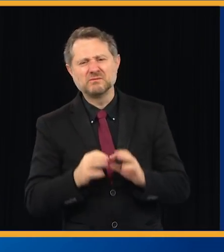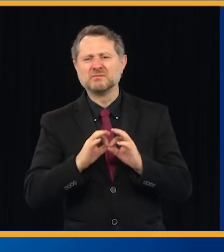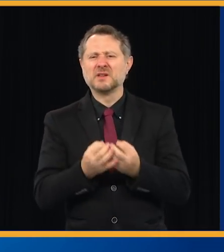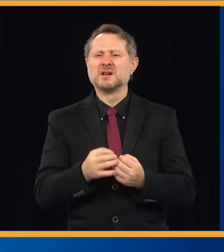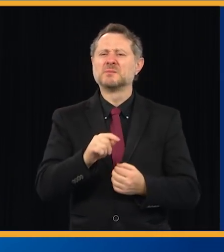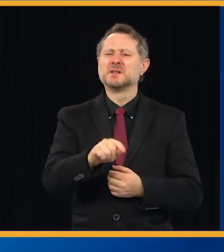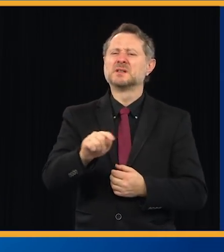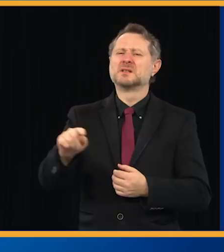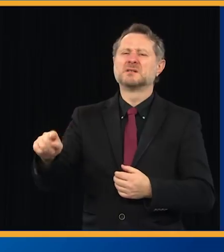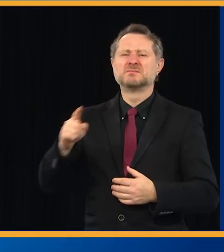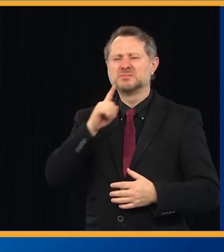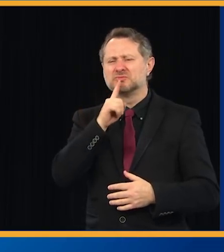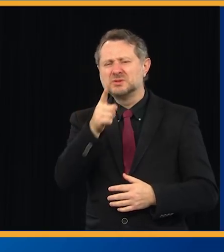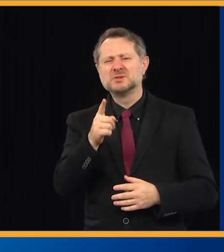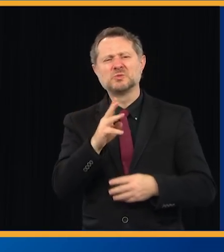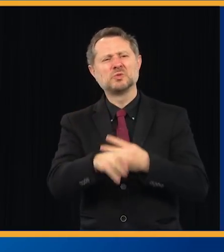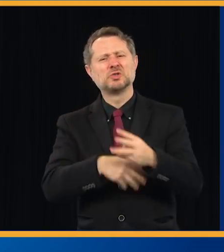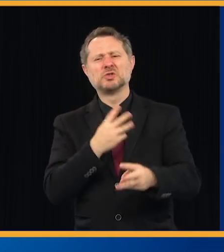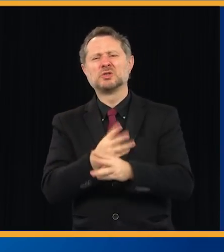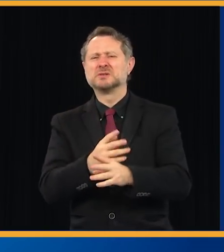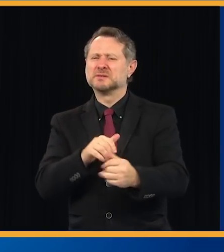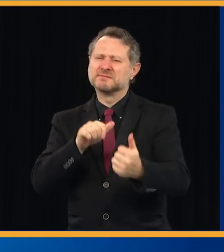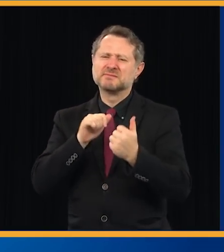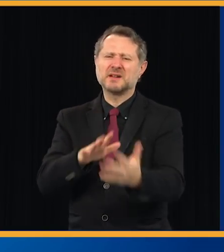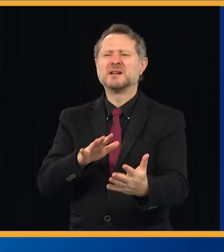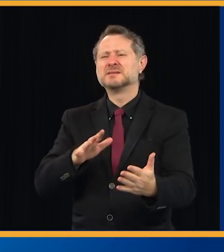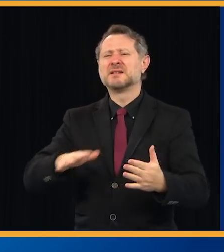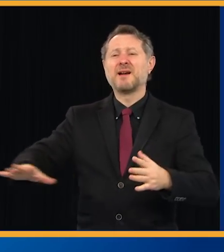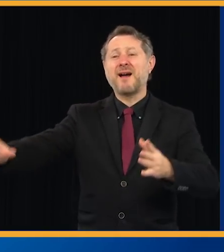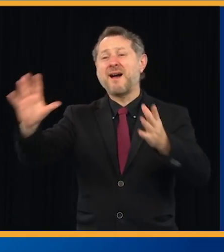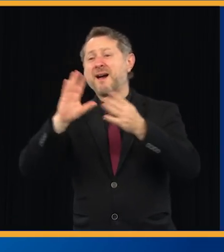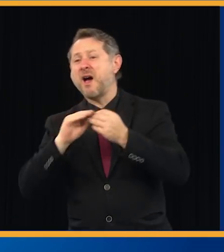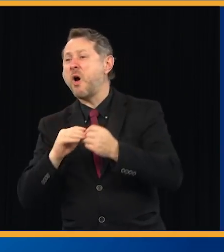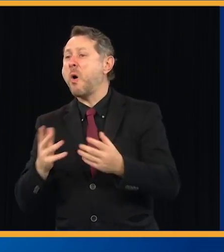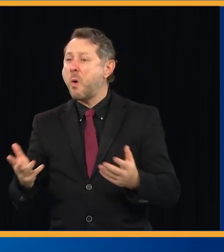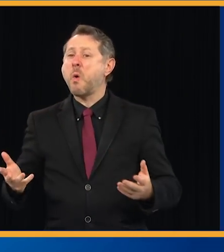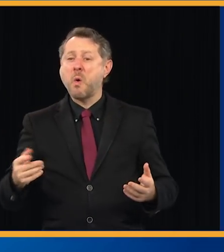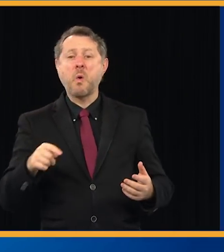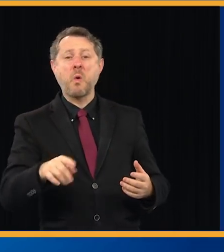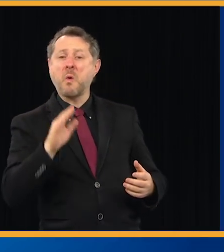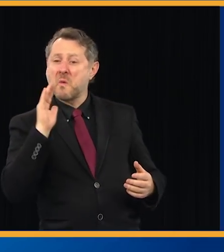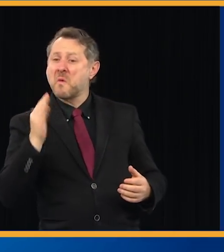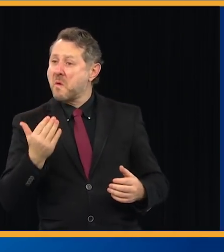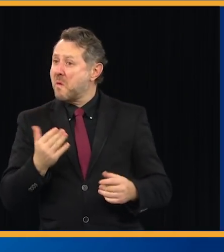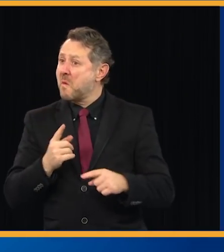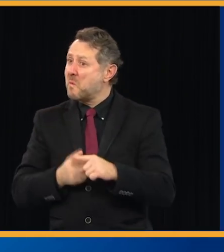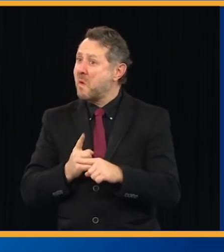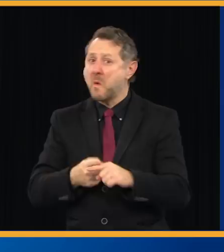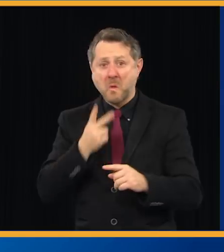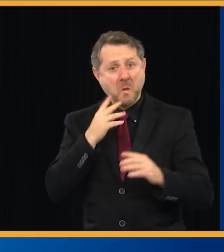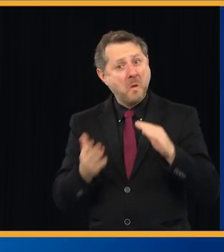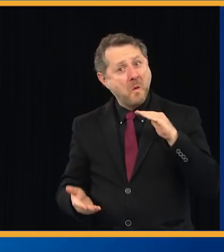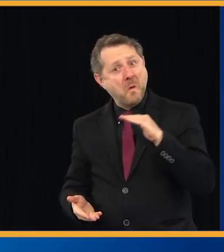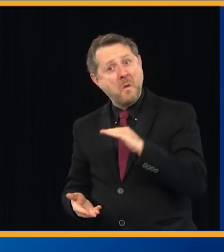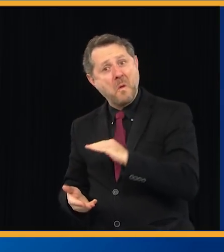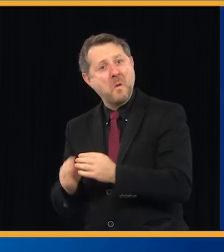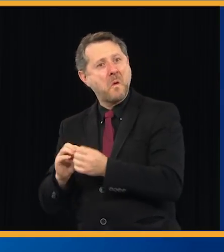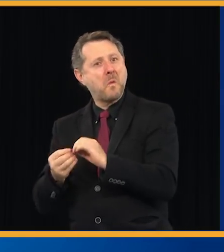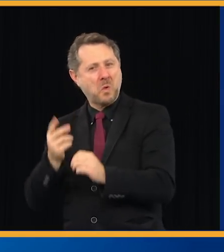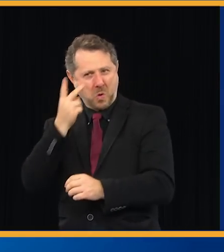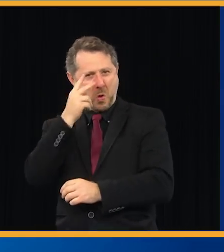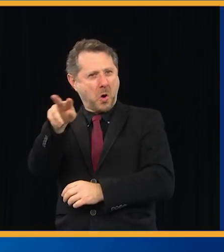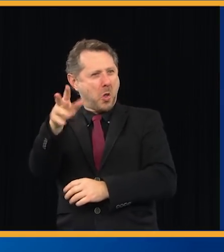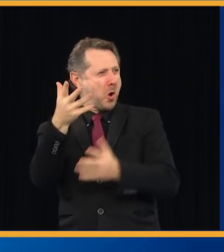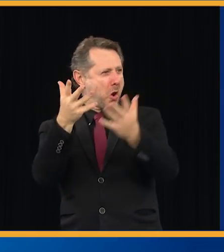And when people talk about how good things are going and the decline and the progress, that's all true.